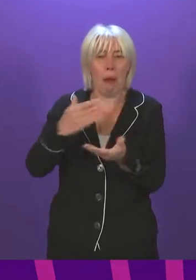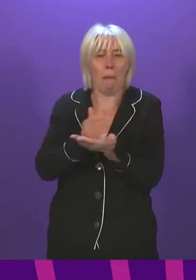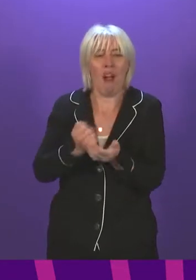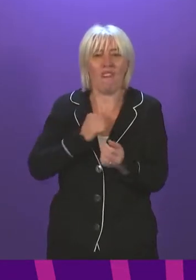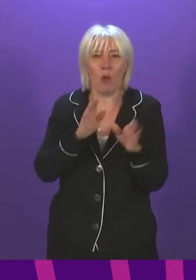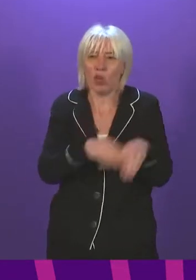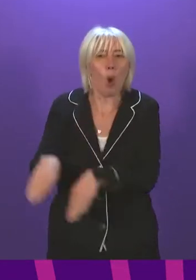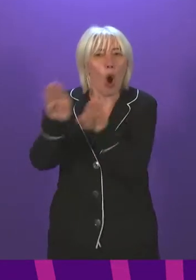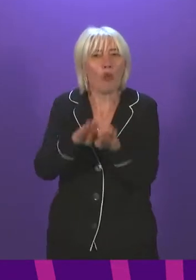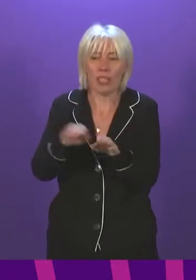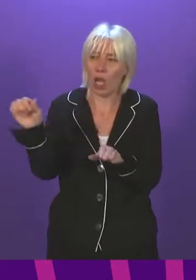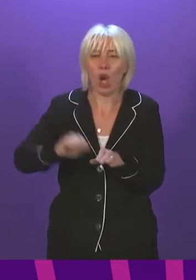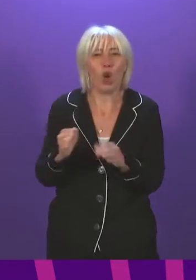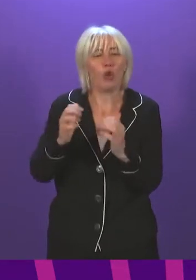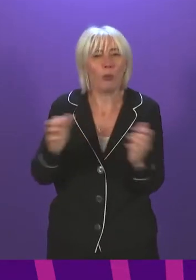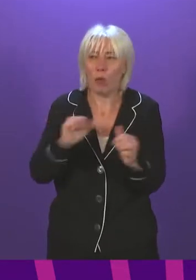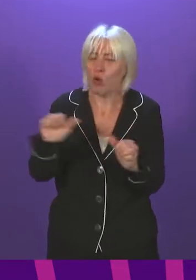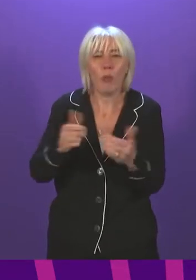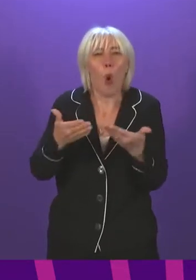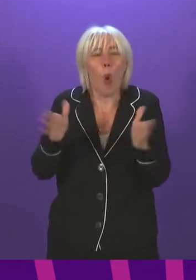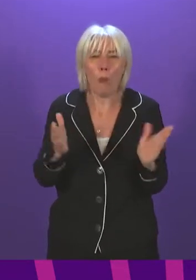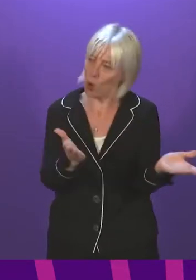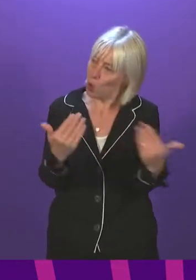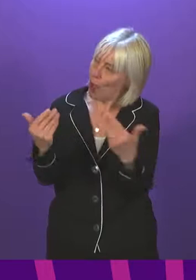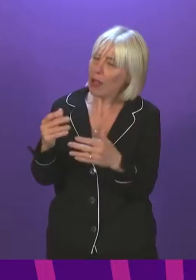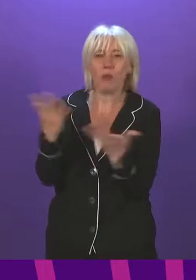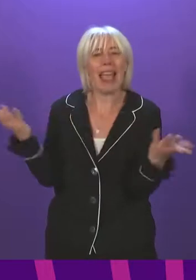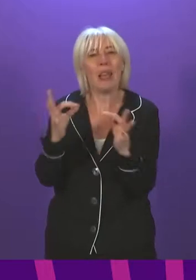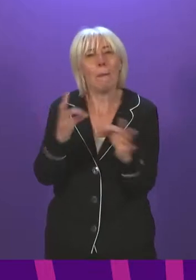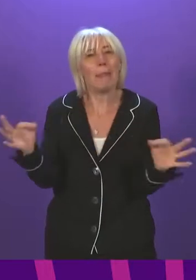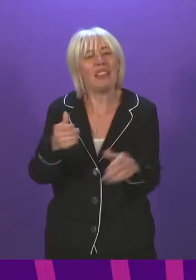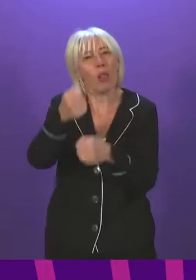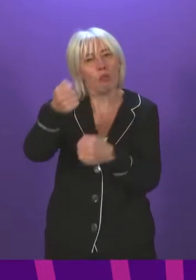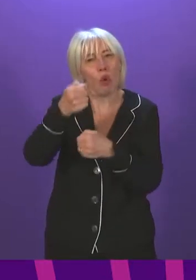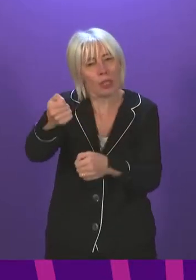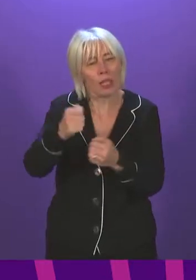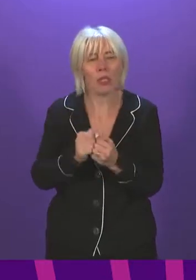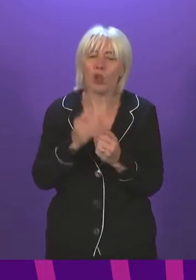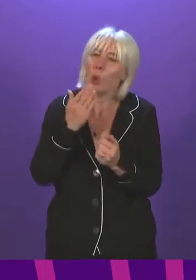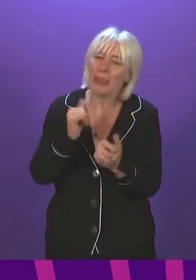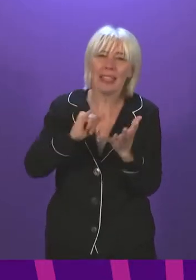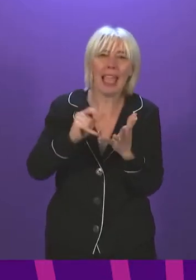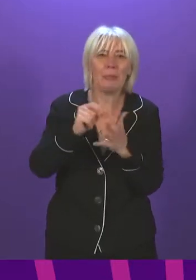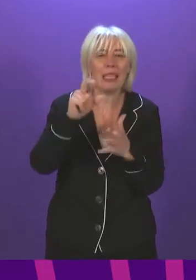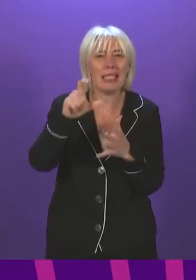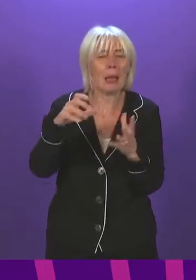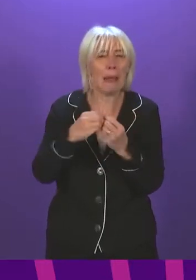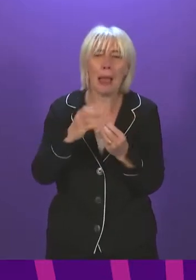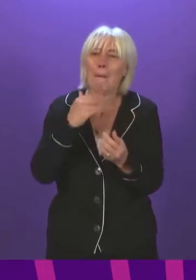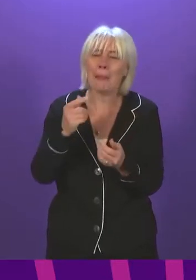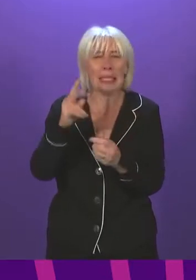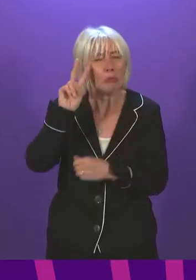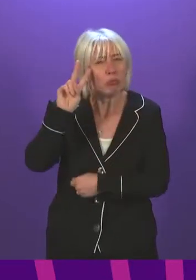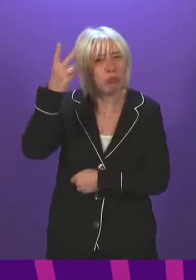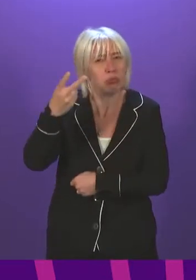Scottish Parliament should be open, accessible and welcoming of peaceful protest. Can I urge the SPCB to reconsider this decision, which I don't